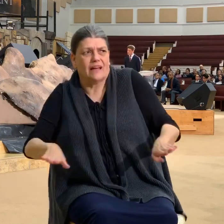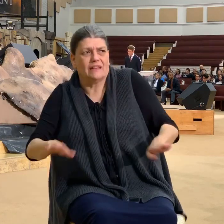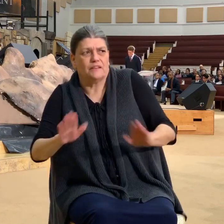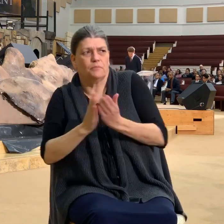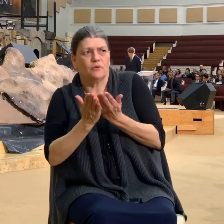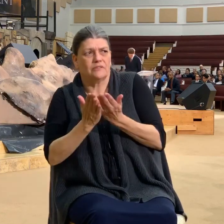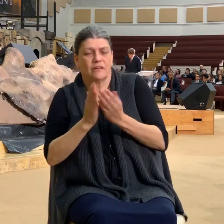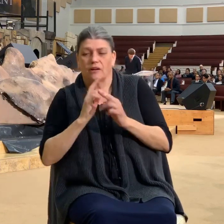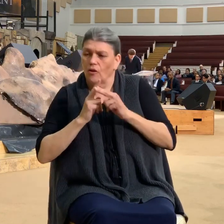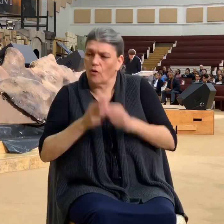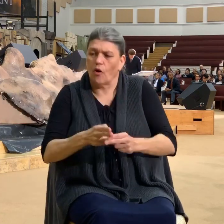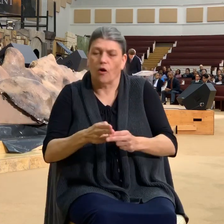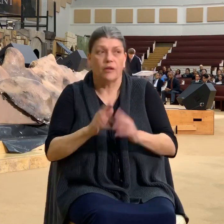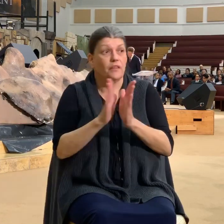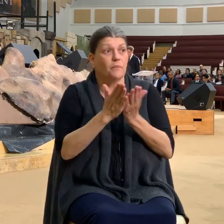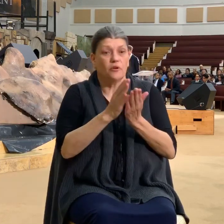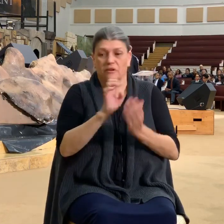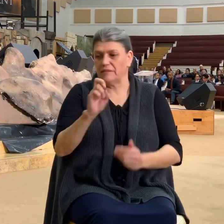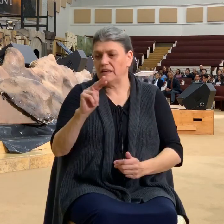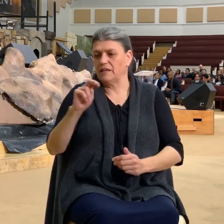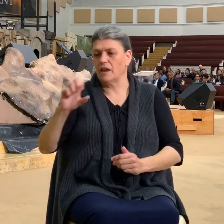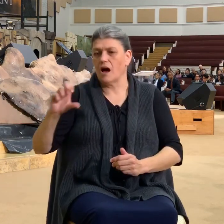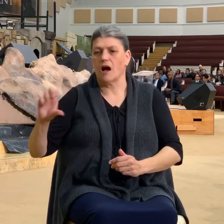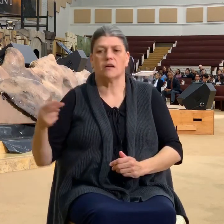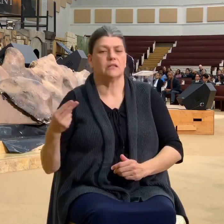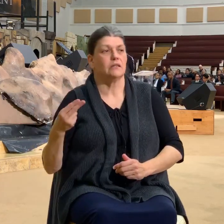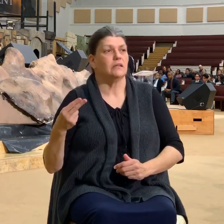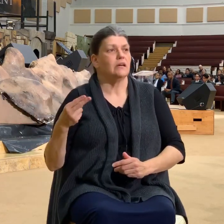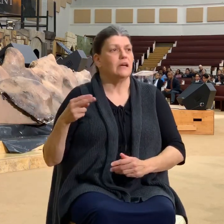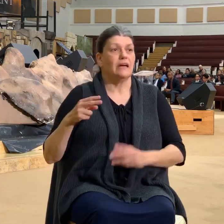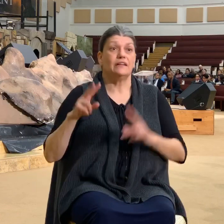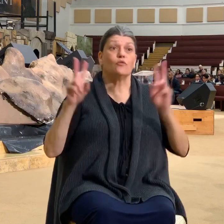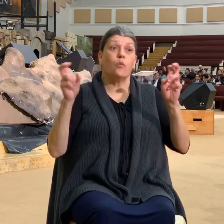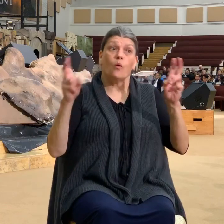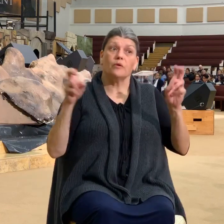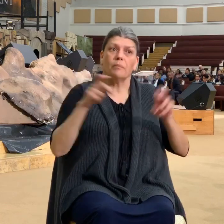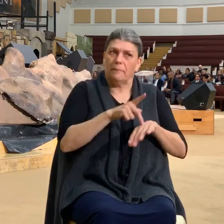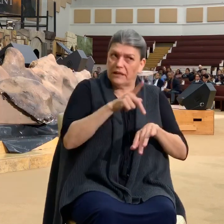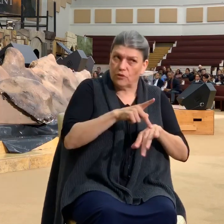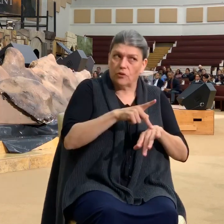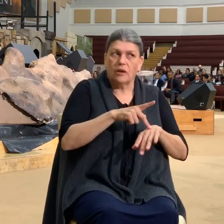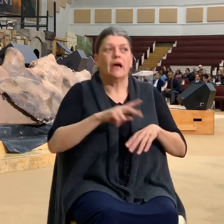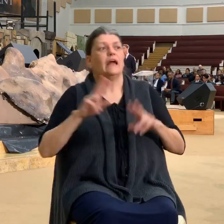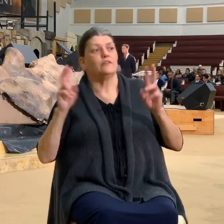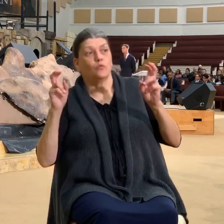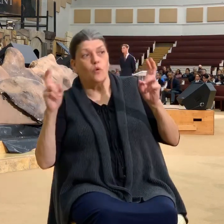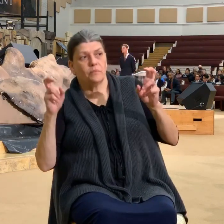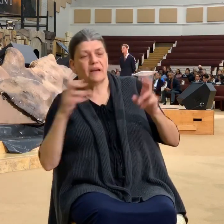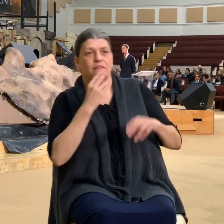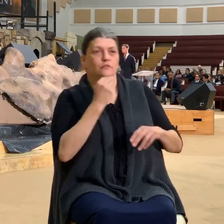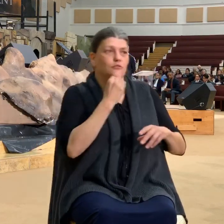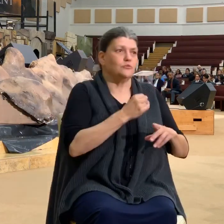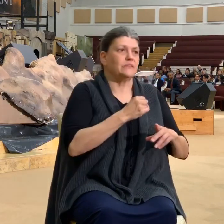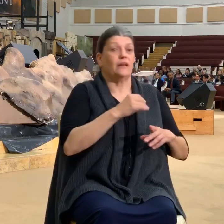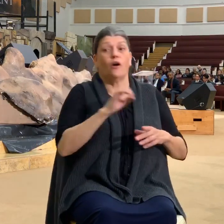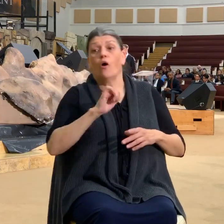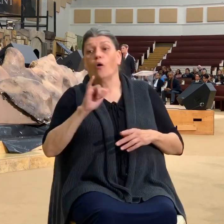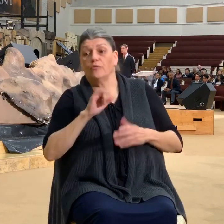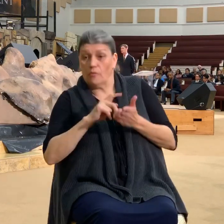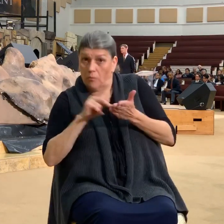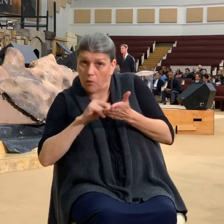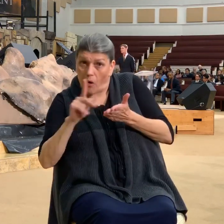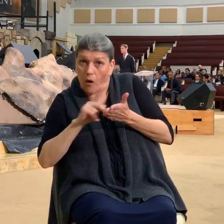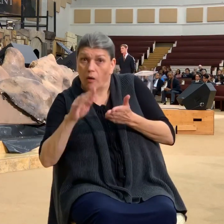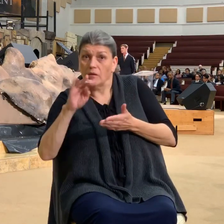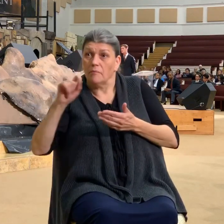the Book of Enoch. The Book of Enoch is quoted by Peter and is quoted by Jude. And is alluded to even by the Apostle Paul and even Matthew and